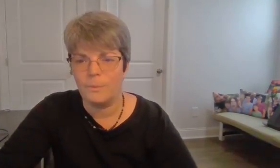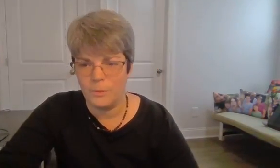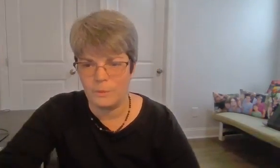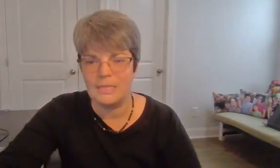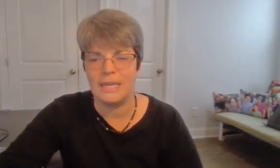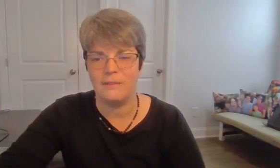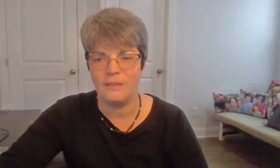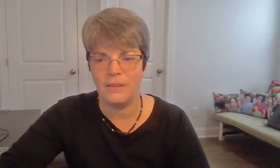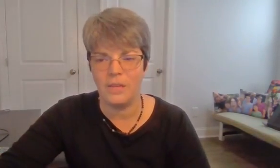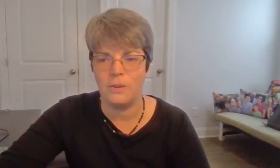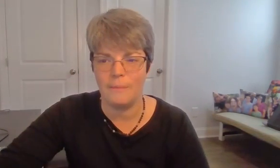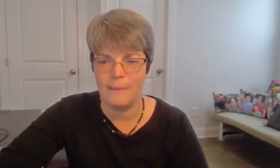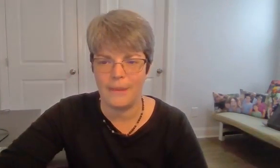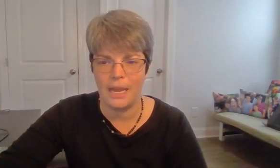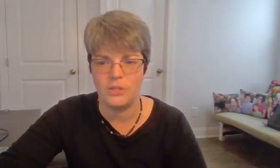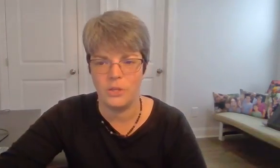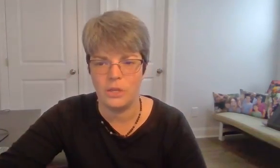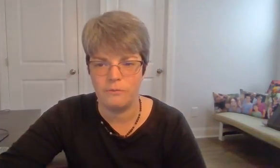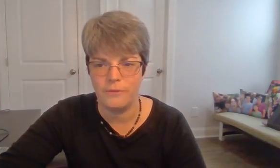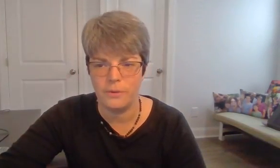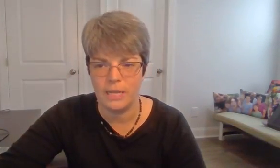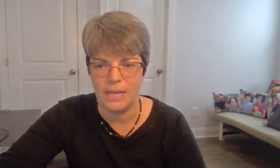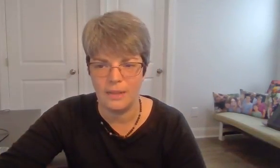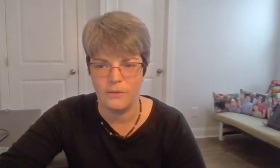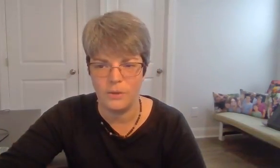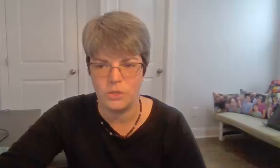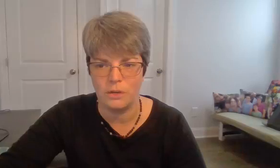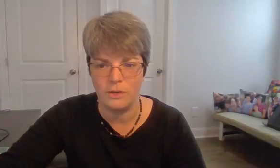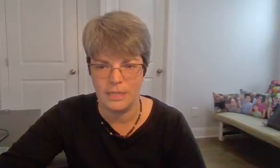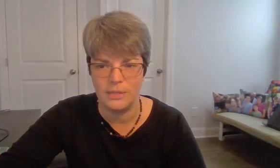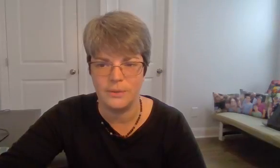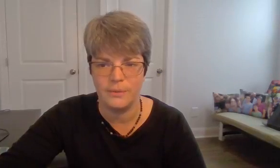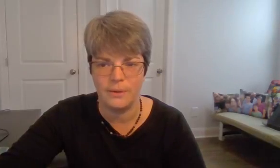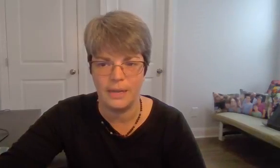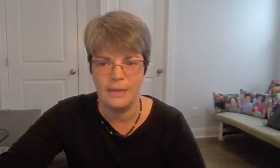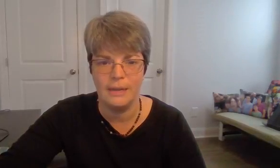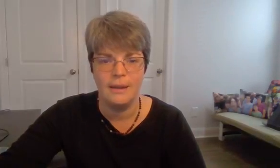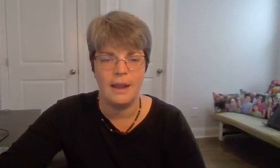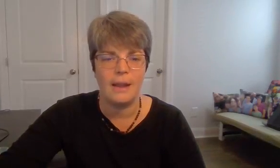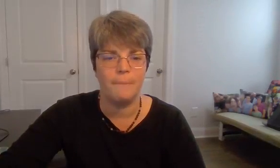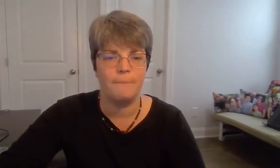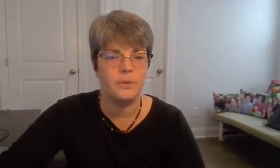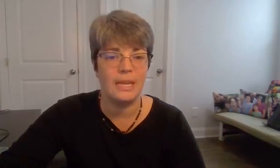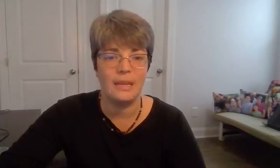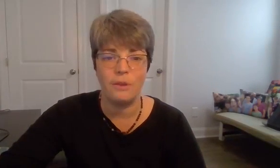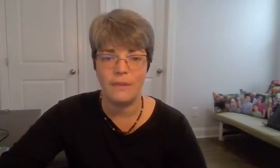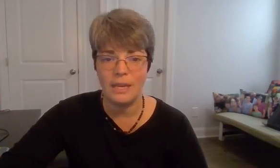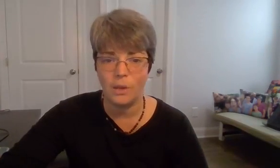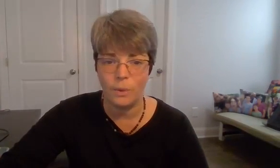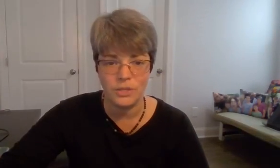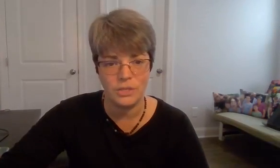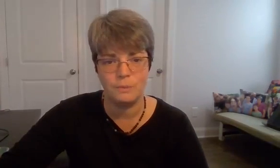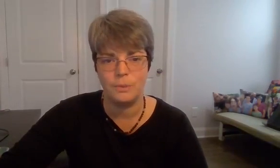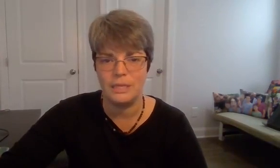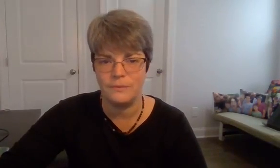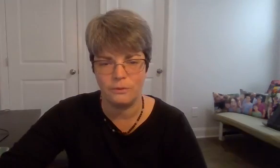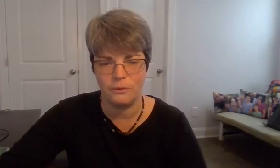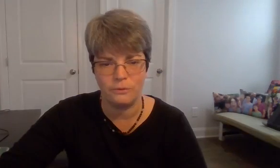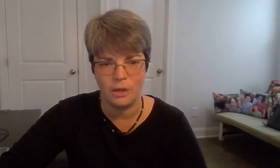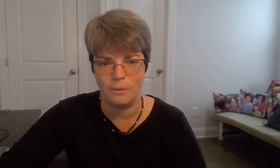They'll be saving the video to the main page so you can review it again in the future if you need to. Okay. So again, if you have any questions, please feel free to call